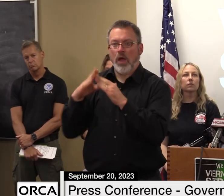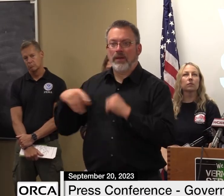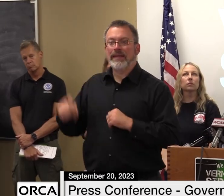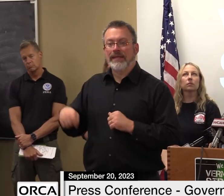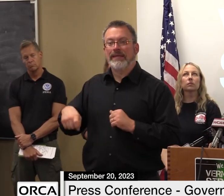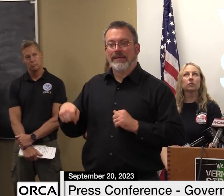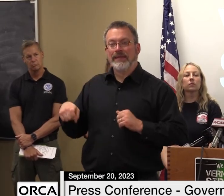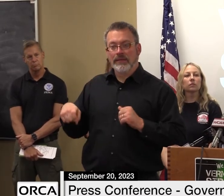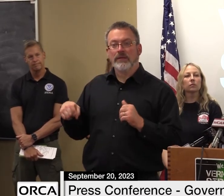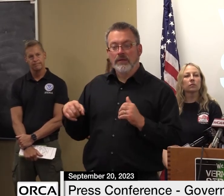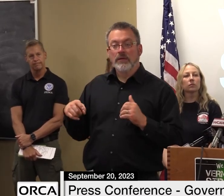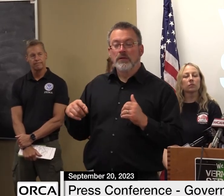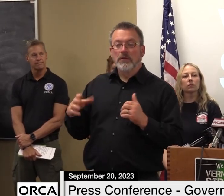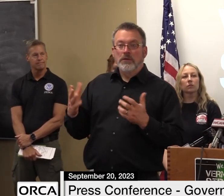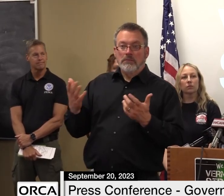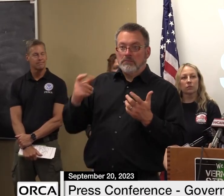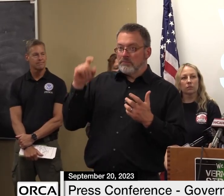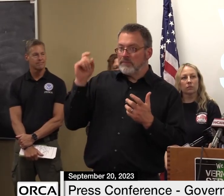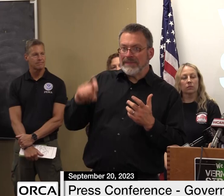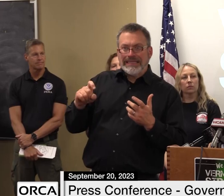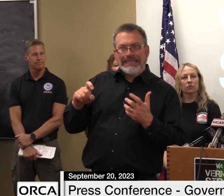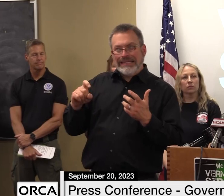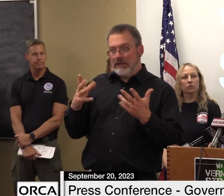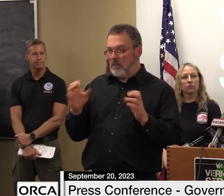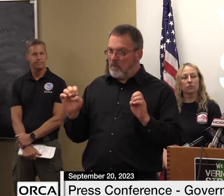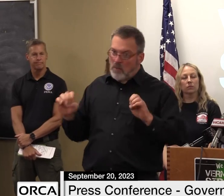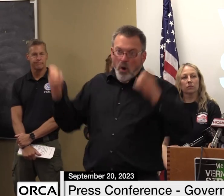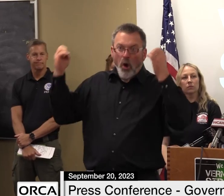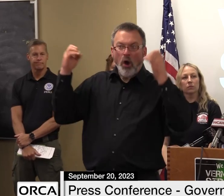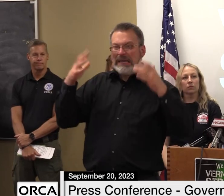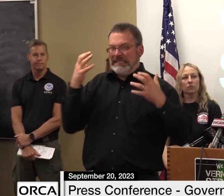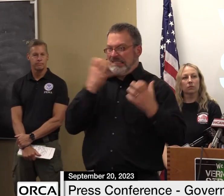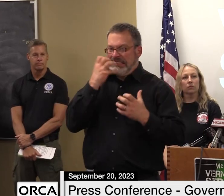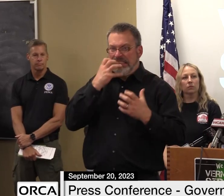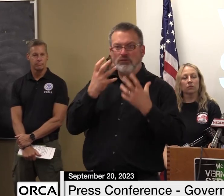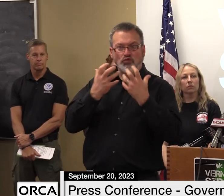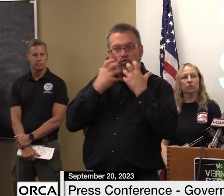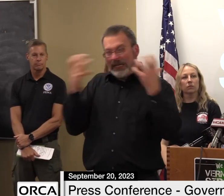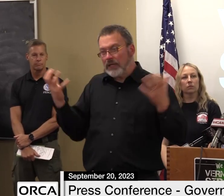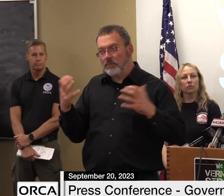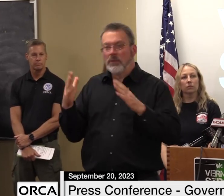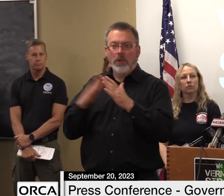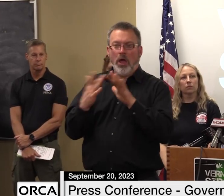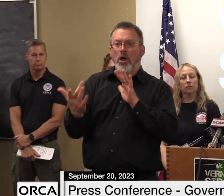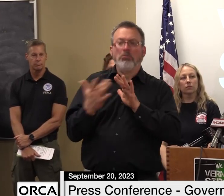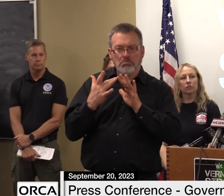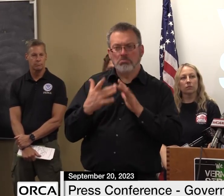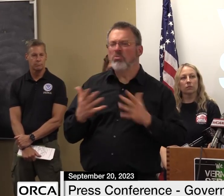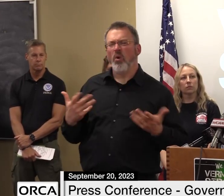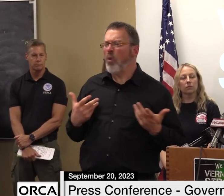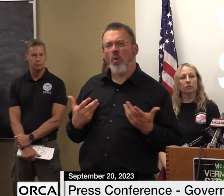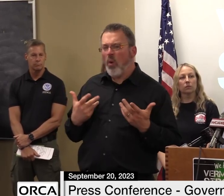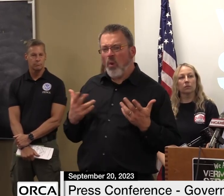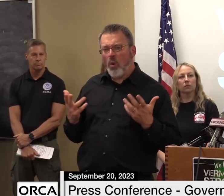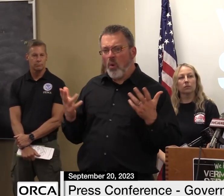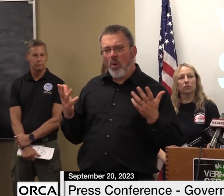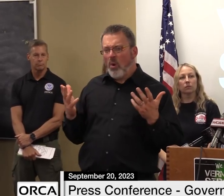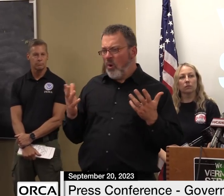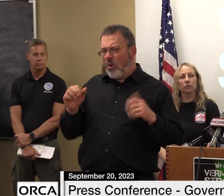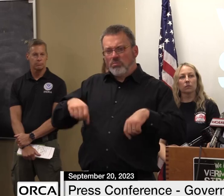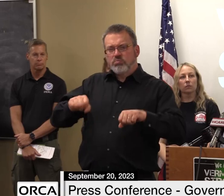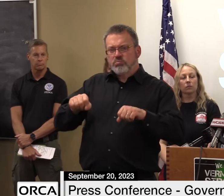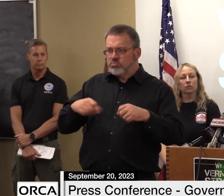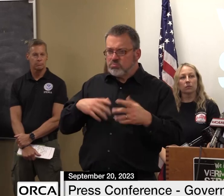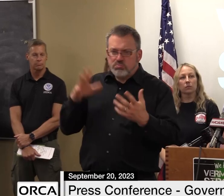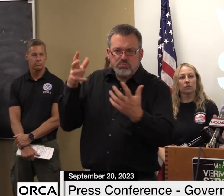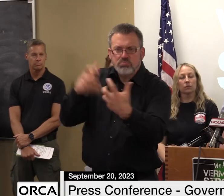clearly any urgent or emergent situations that a town makes us aware of, we would address that, or at least see what we